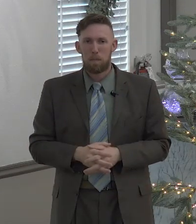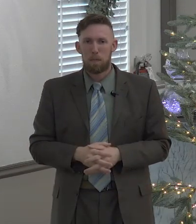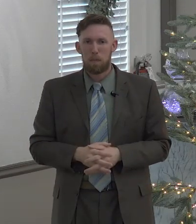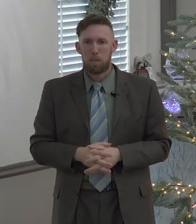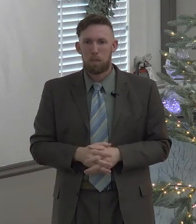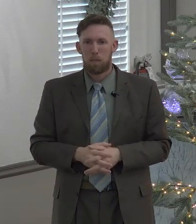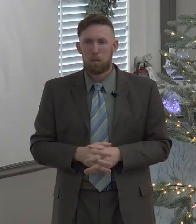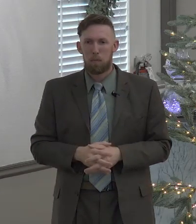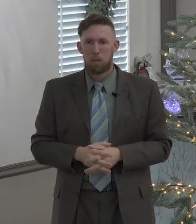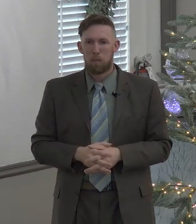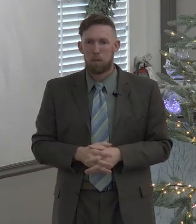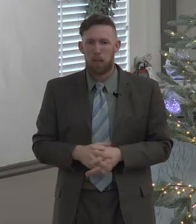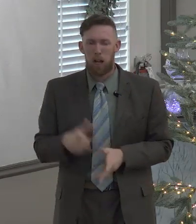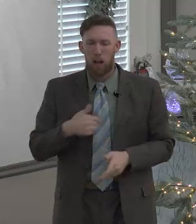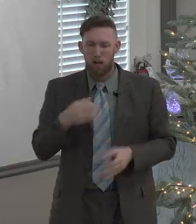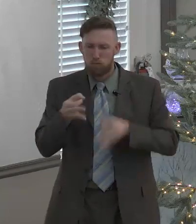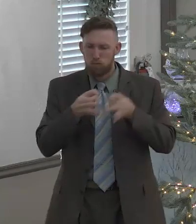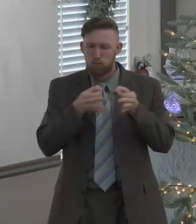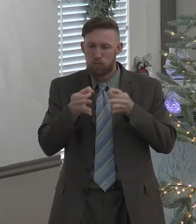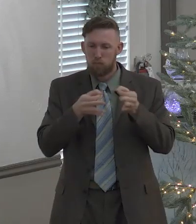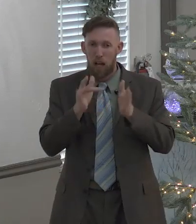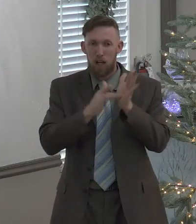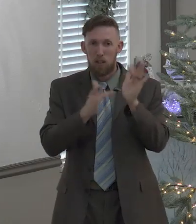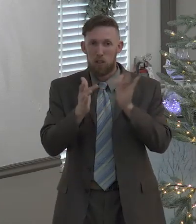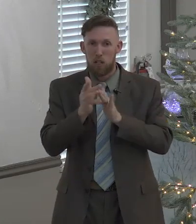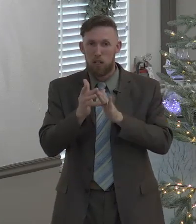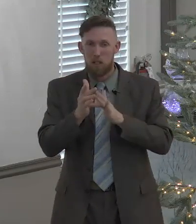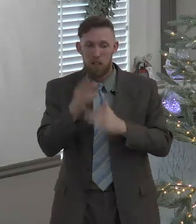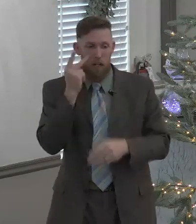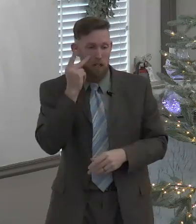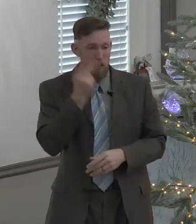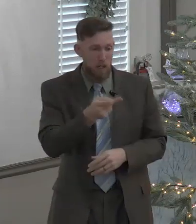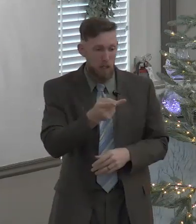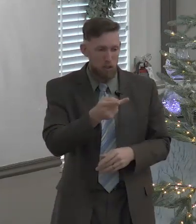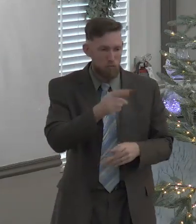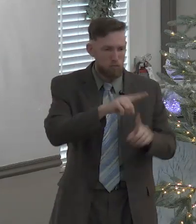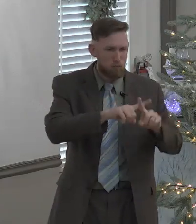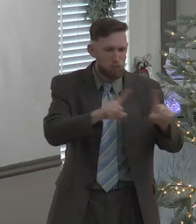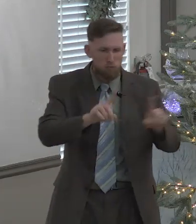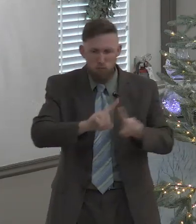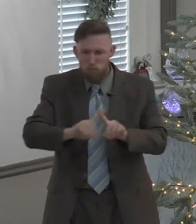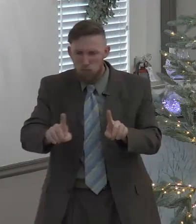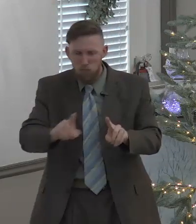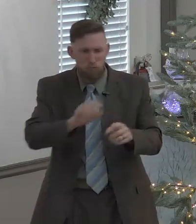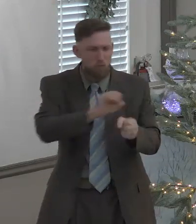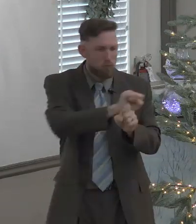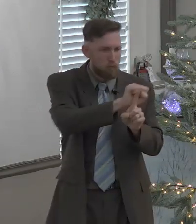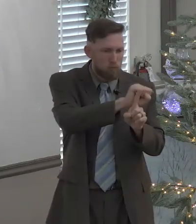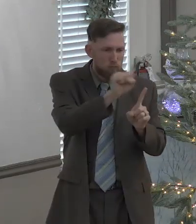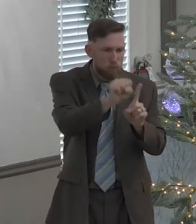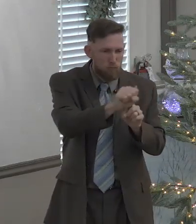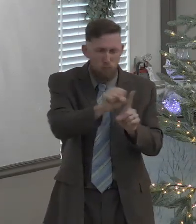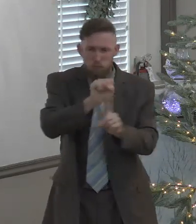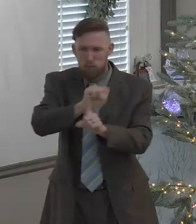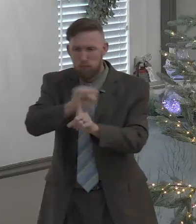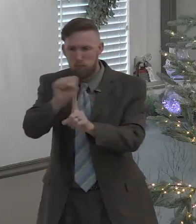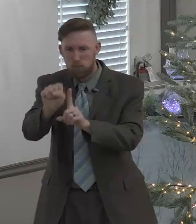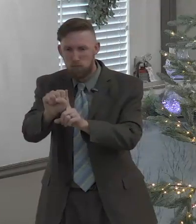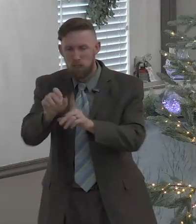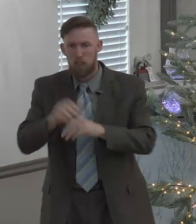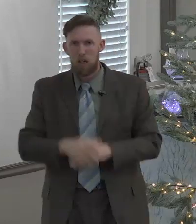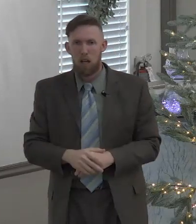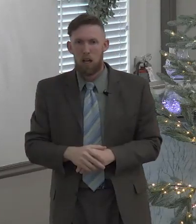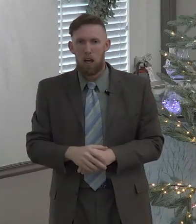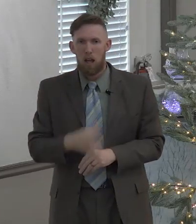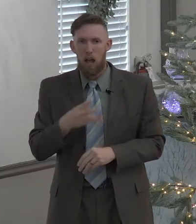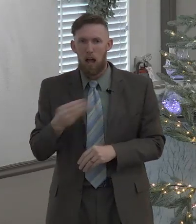This is a fantastic chapter. I'll tell you why. Because Jesus is moving from one hopeless situation